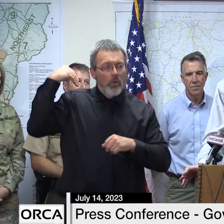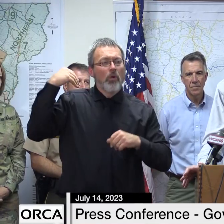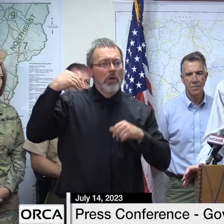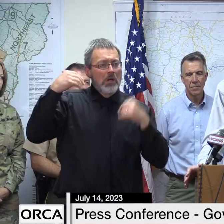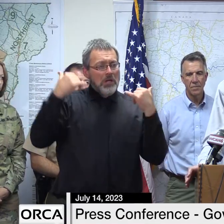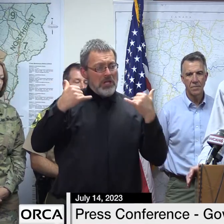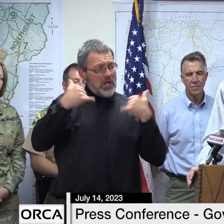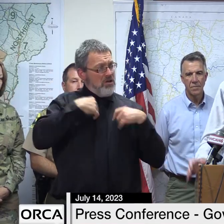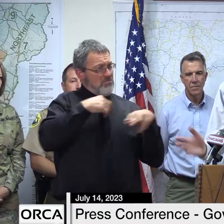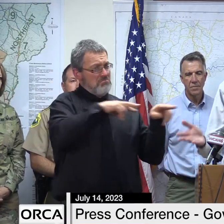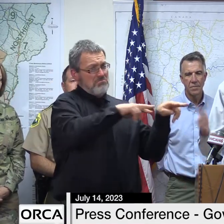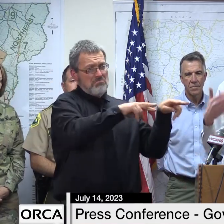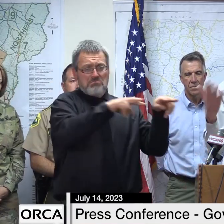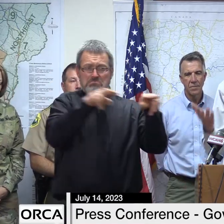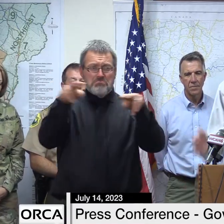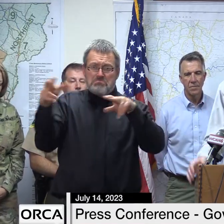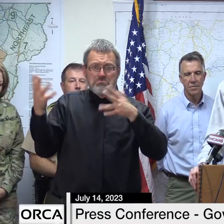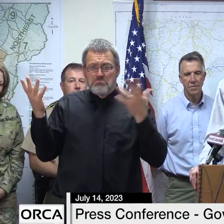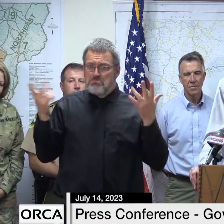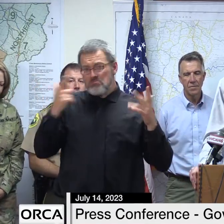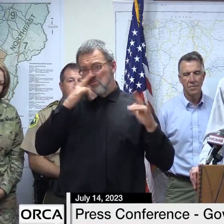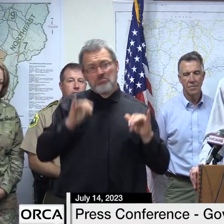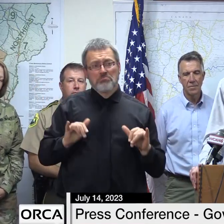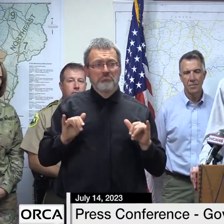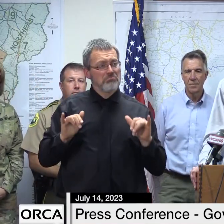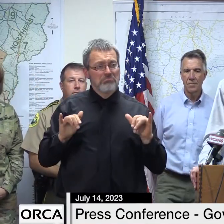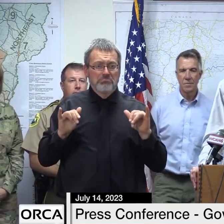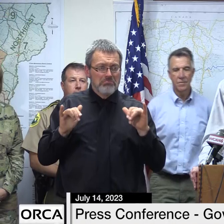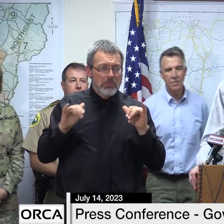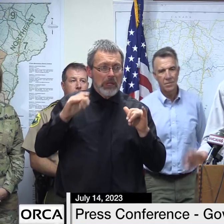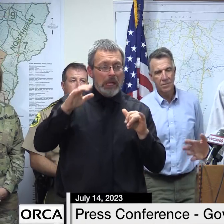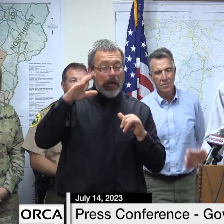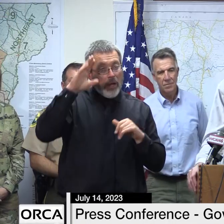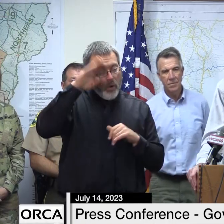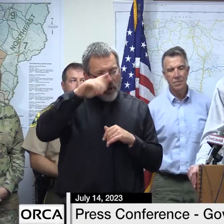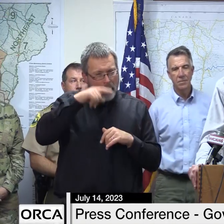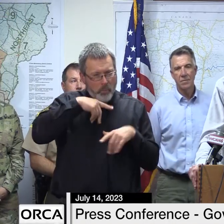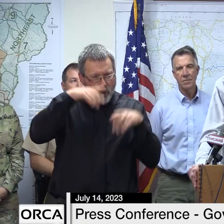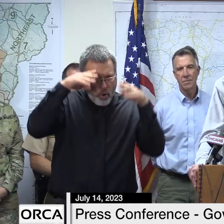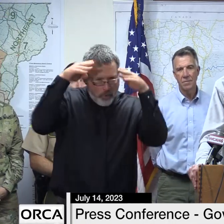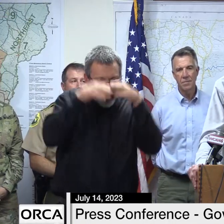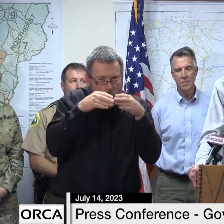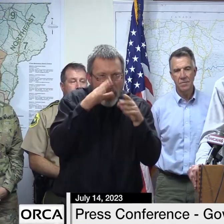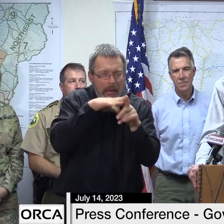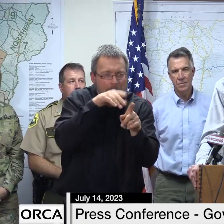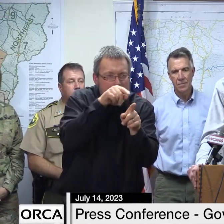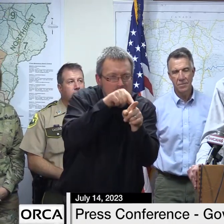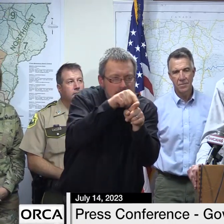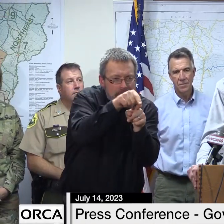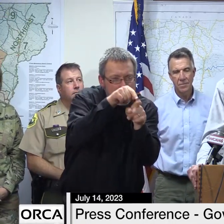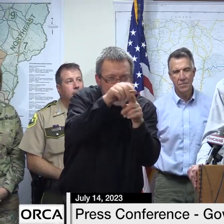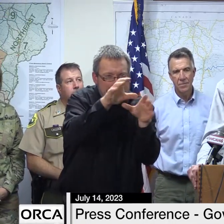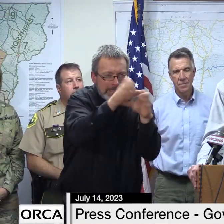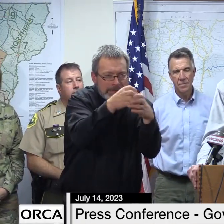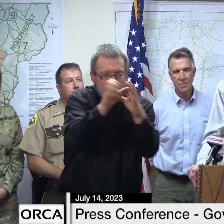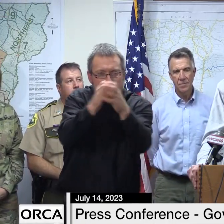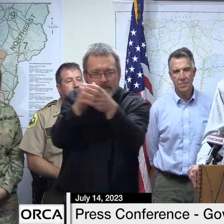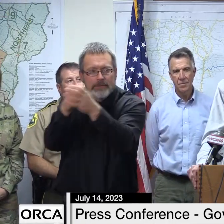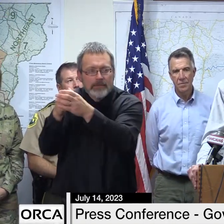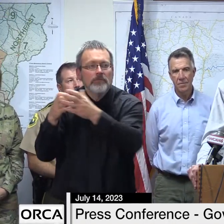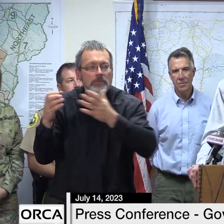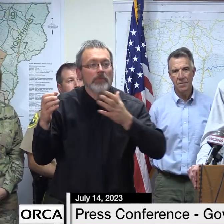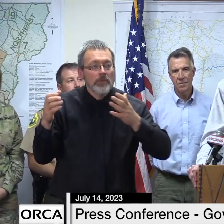on all of these conditions, COVID specifically. People should also understand, you know, the healthcare system is up and